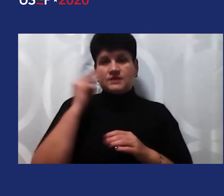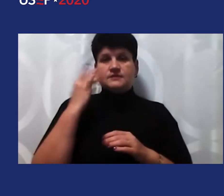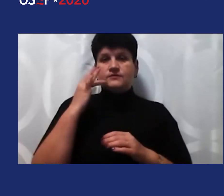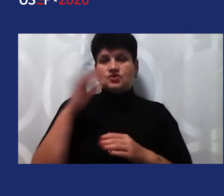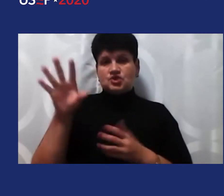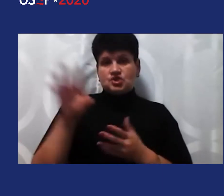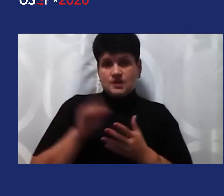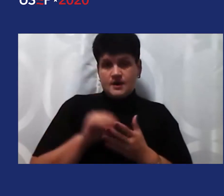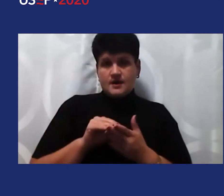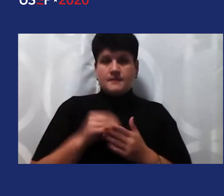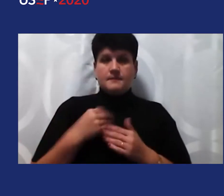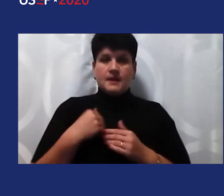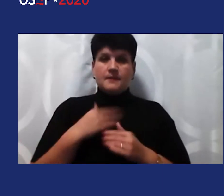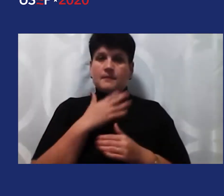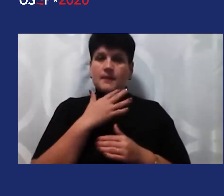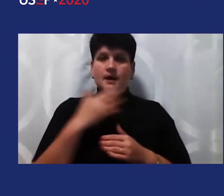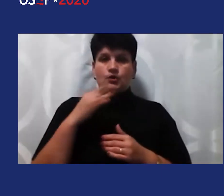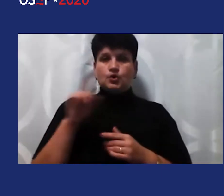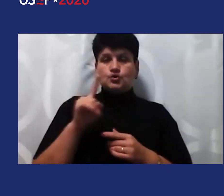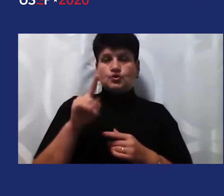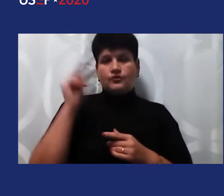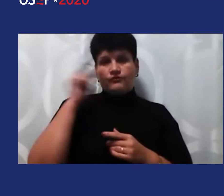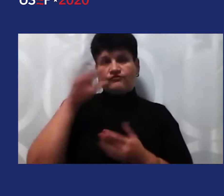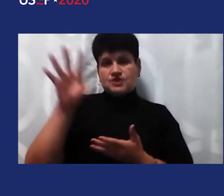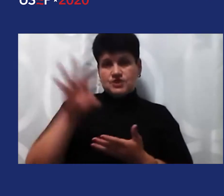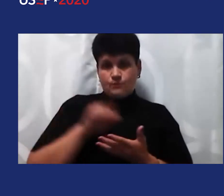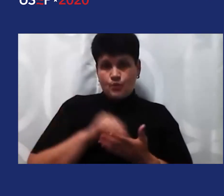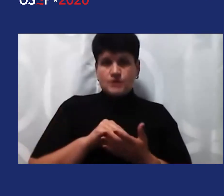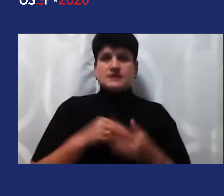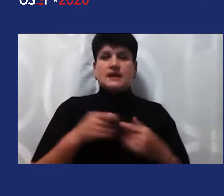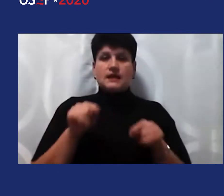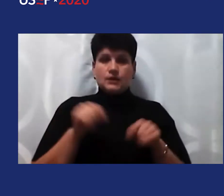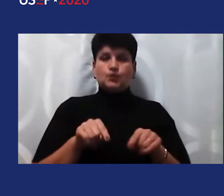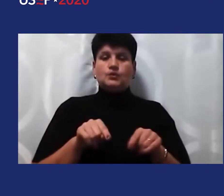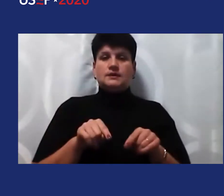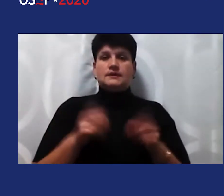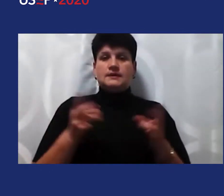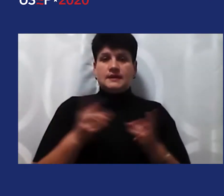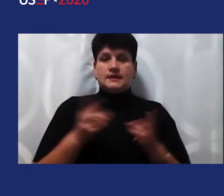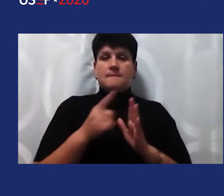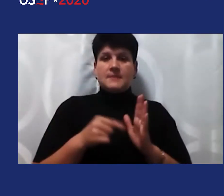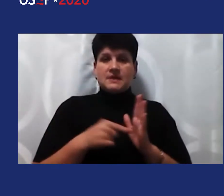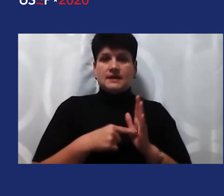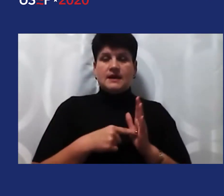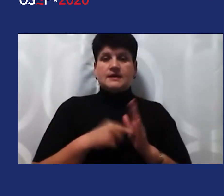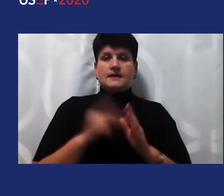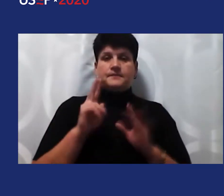of the countries. And here we can learn a lot from the US, and we already do, as far as I know.